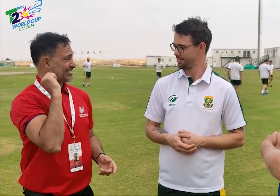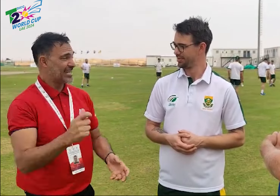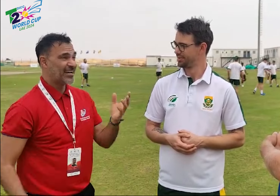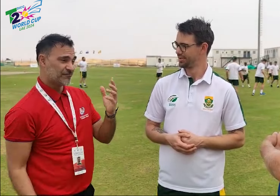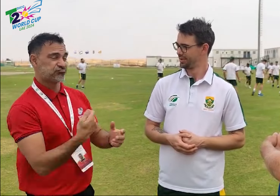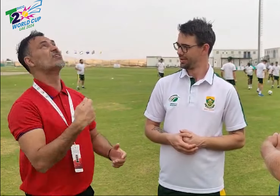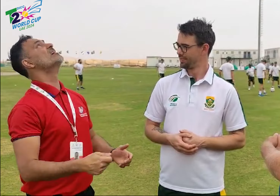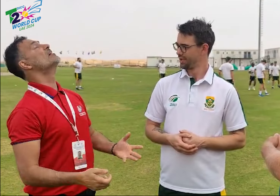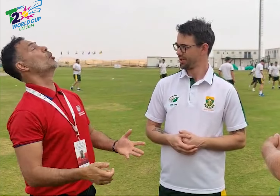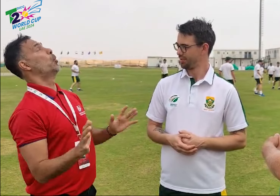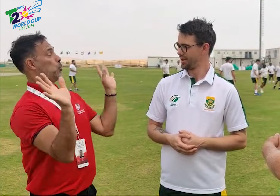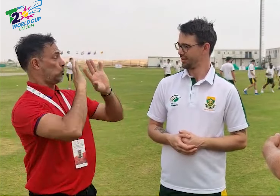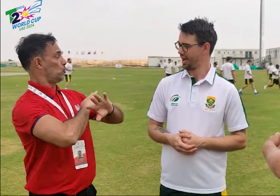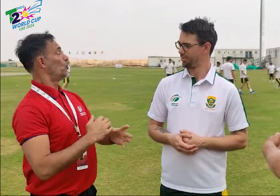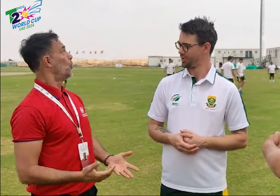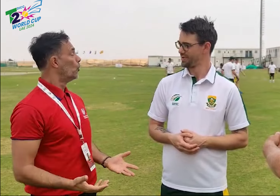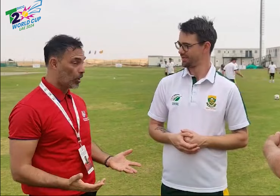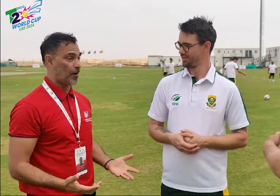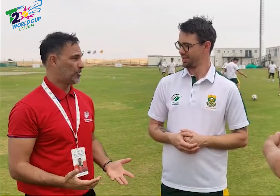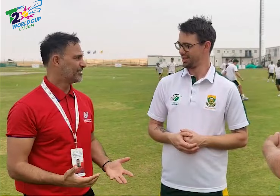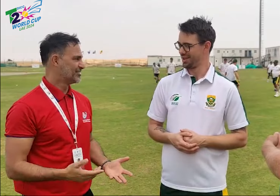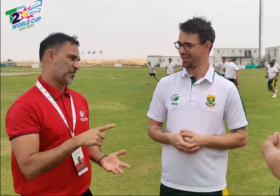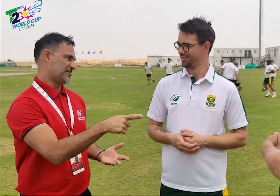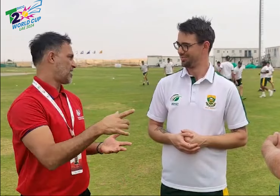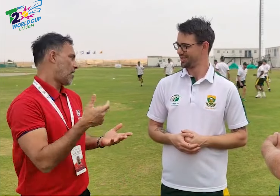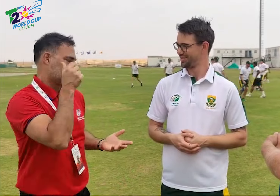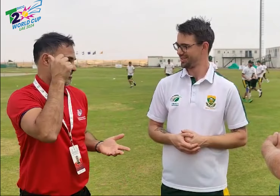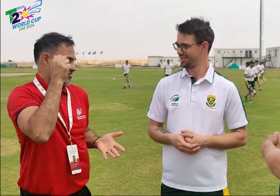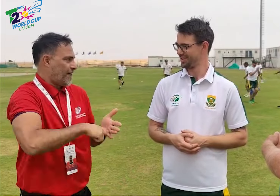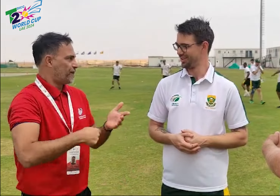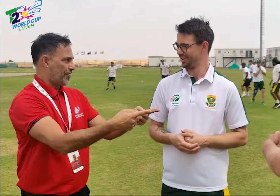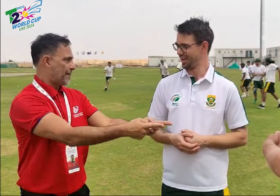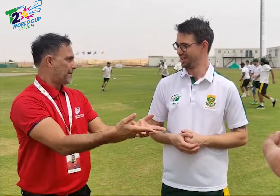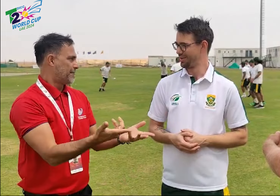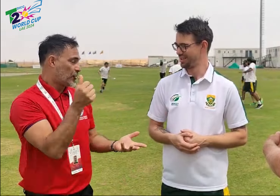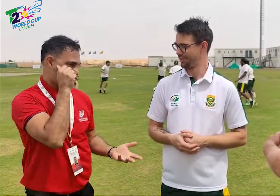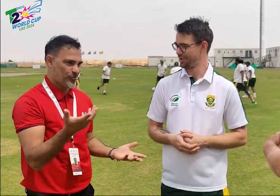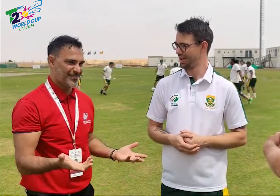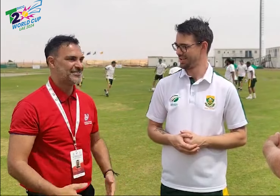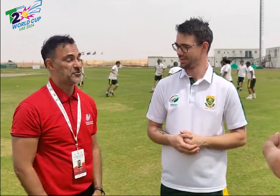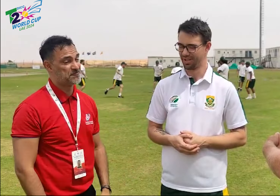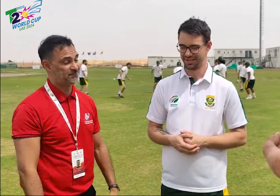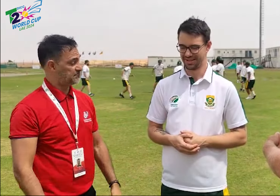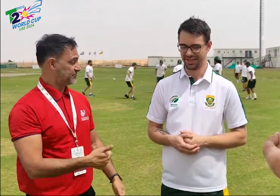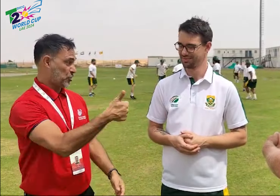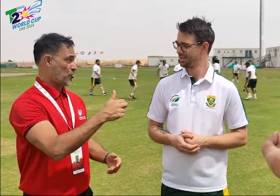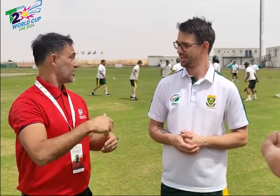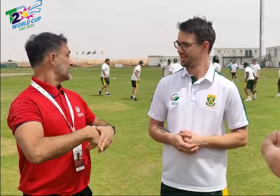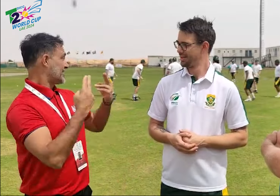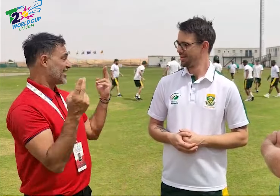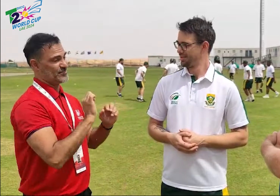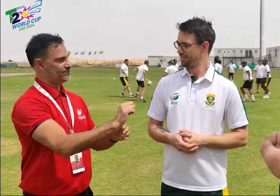lights, excuse me. So hitting high balls, it's hard. So I know it's tough for you guys as well, I understand